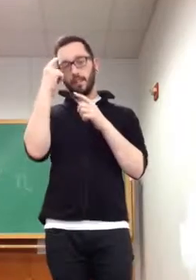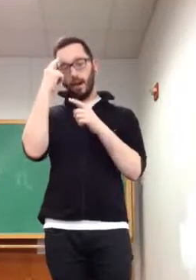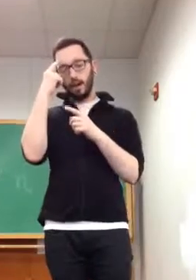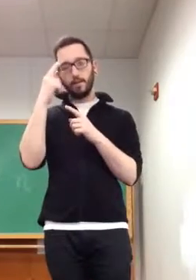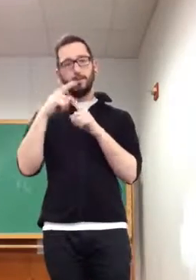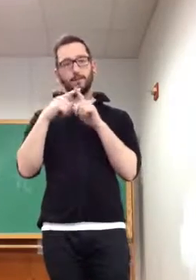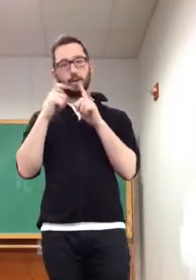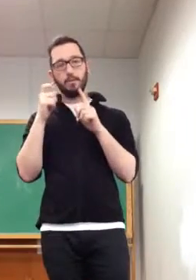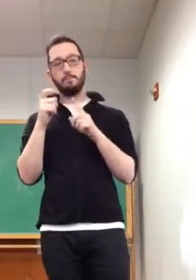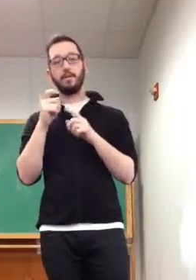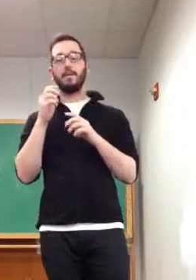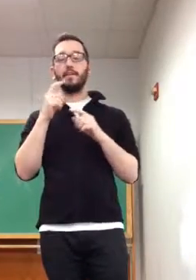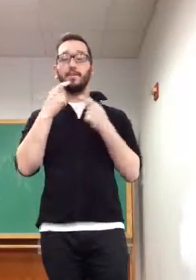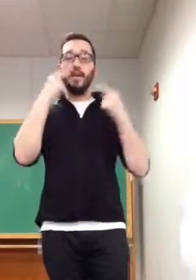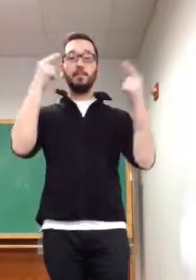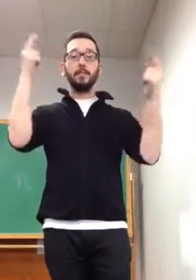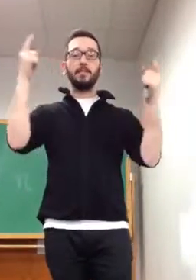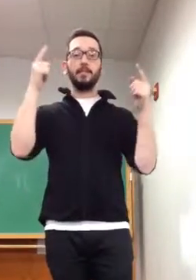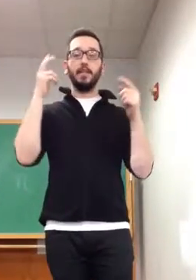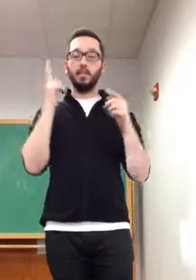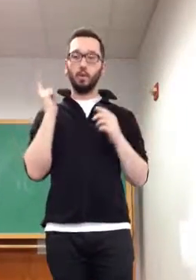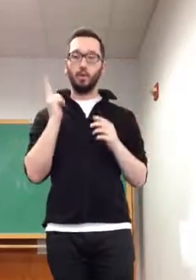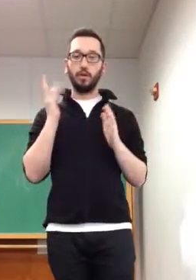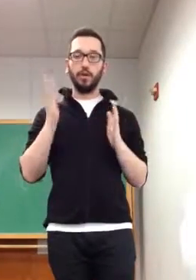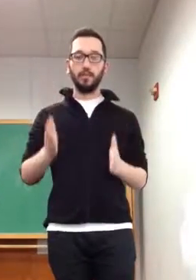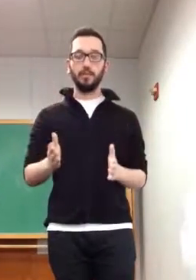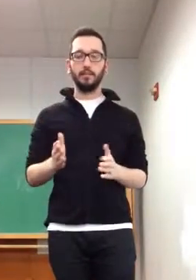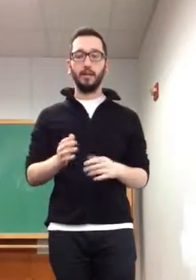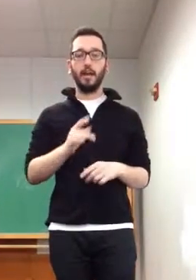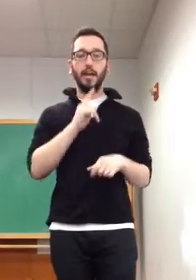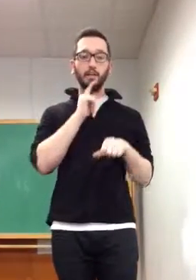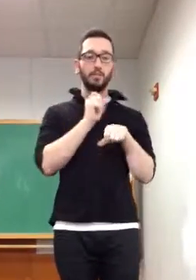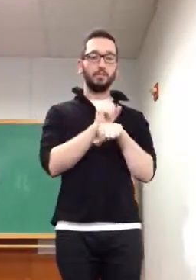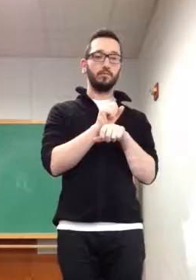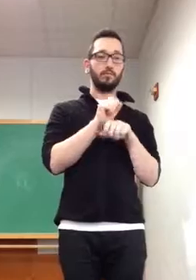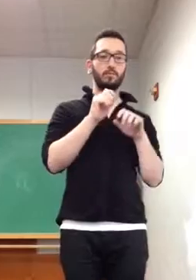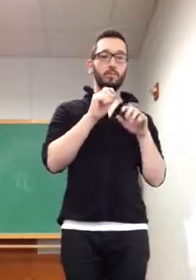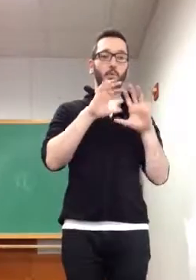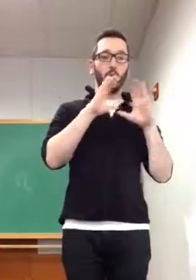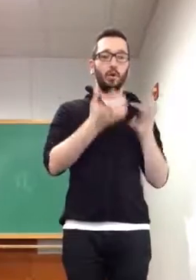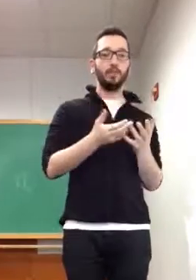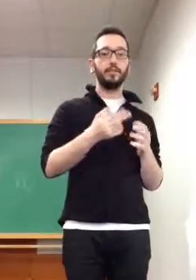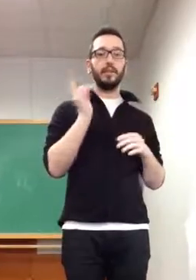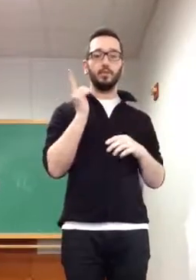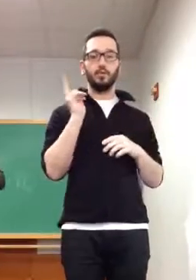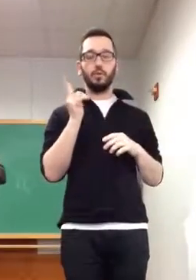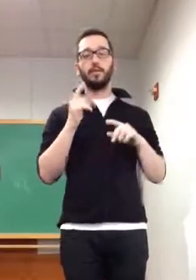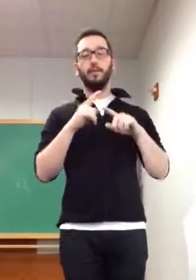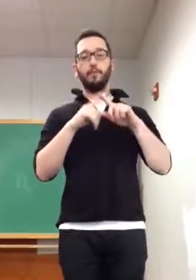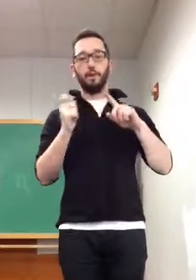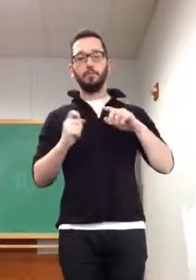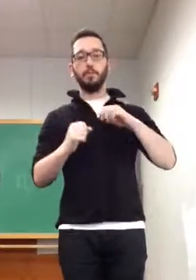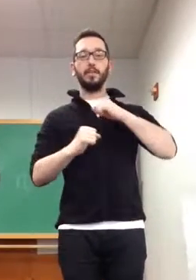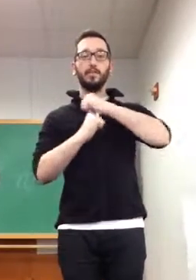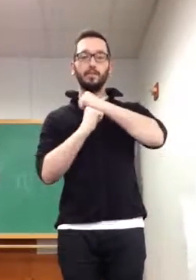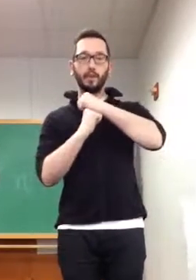famous historians, it has emerged from the ground up, from essentially it's